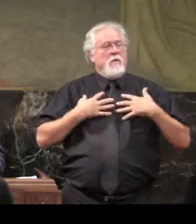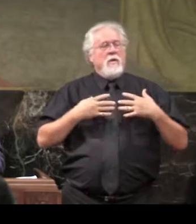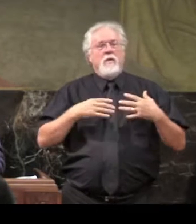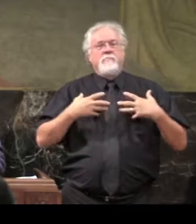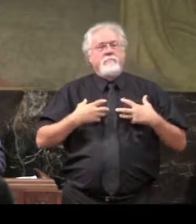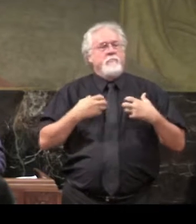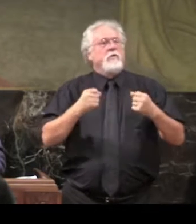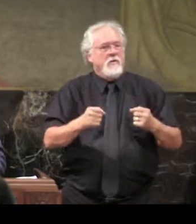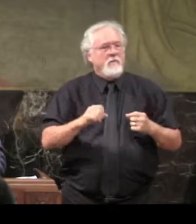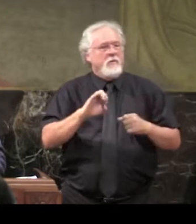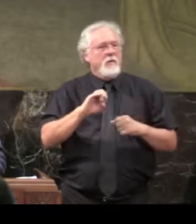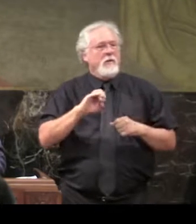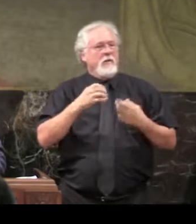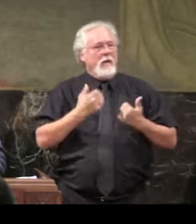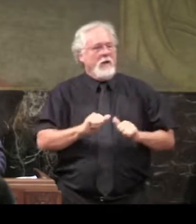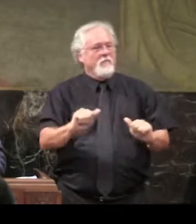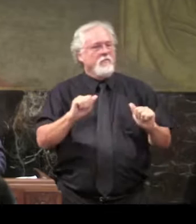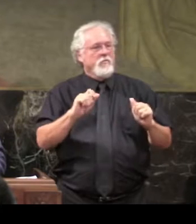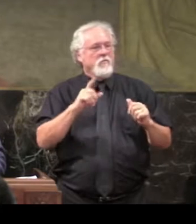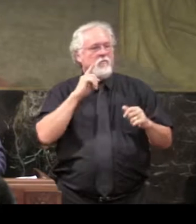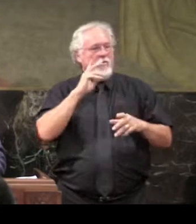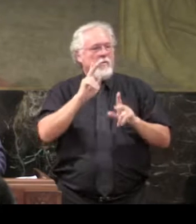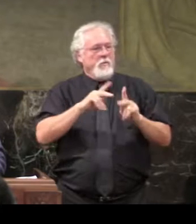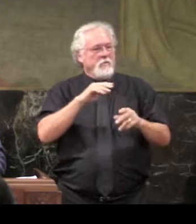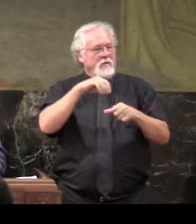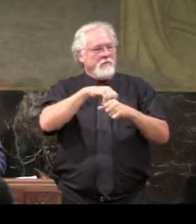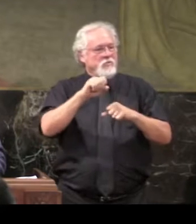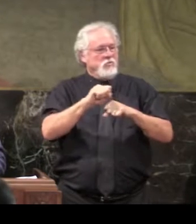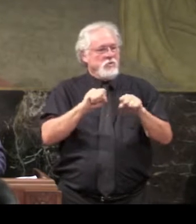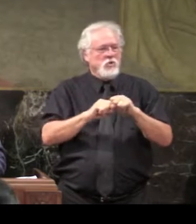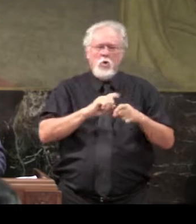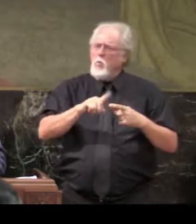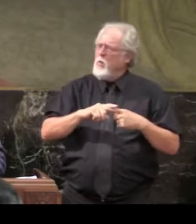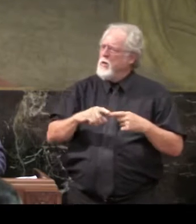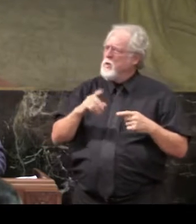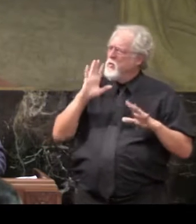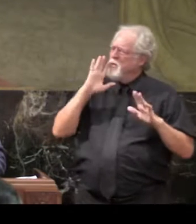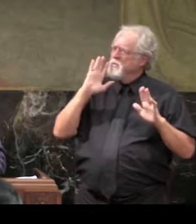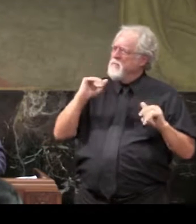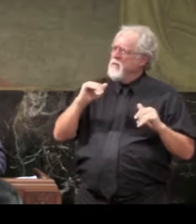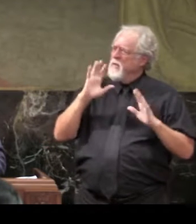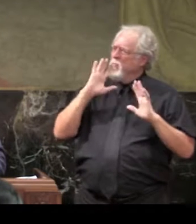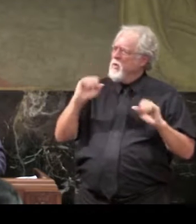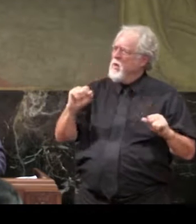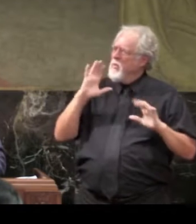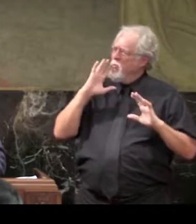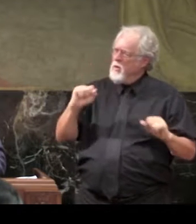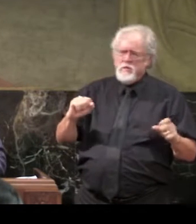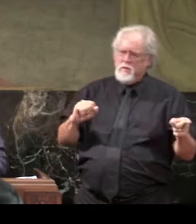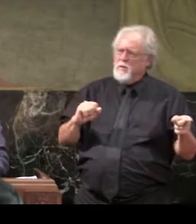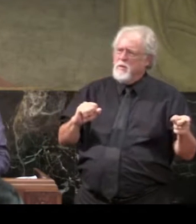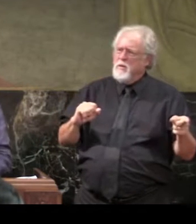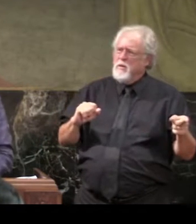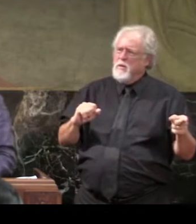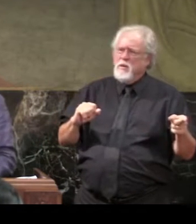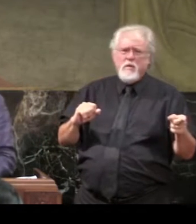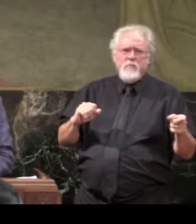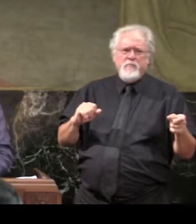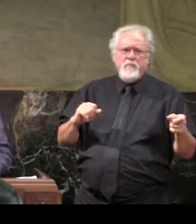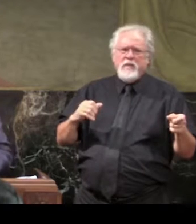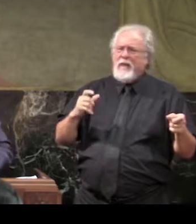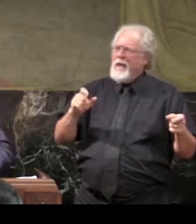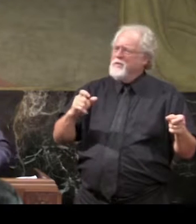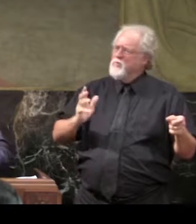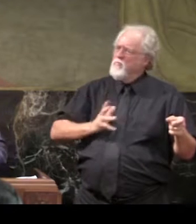to the public infrastructure. So when do you expect the president, my understanding is the president has sort of